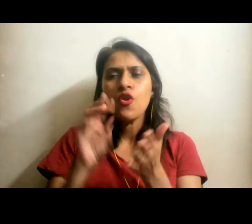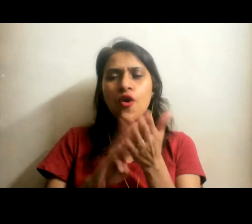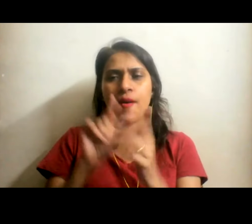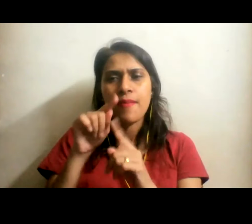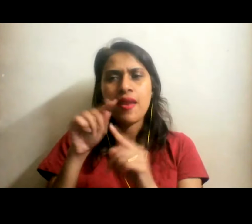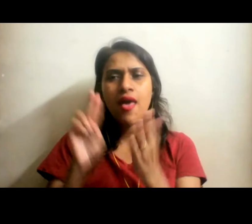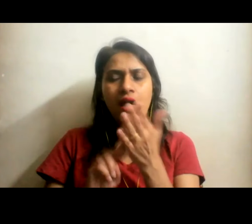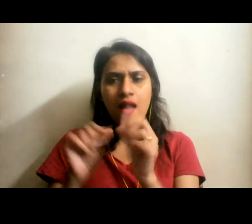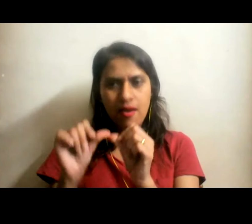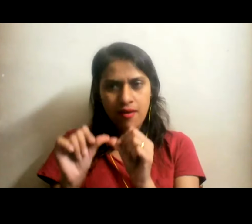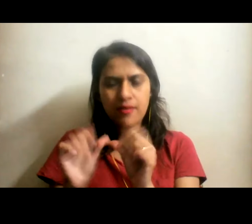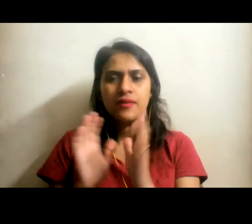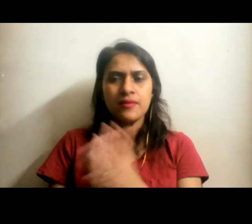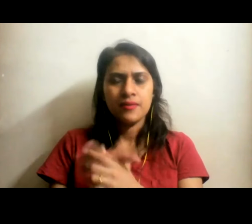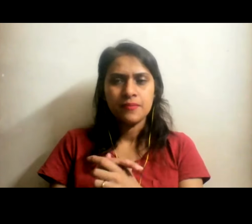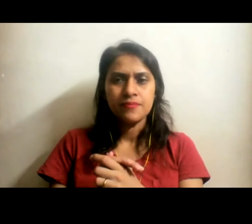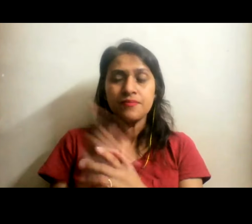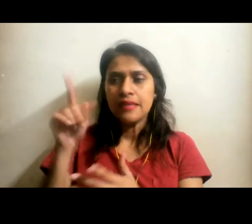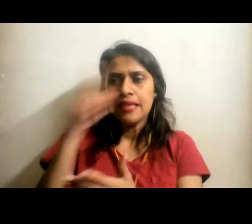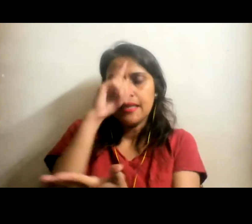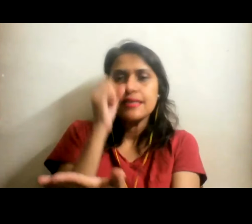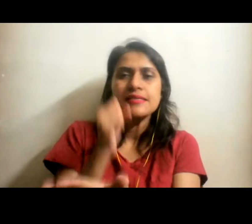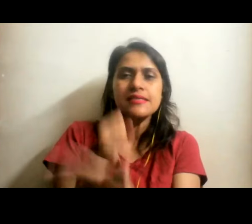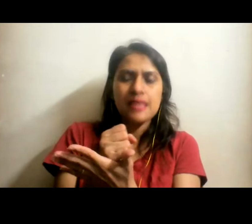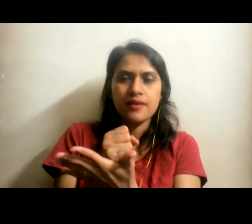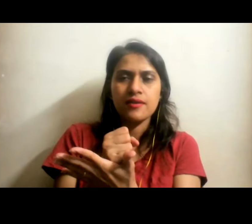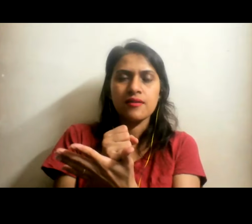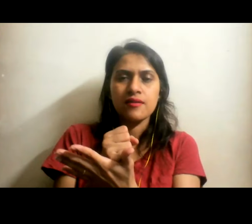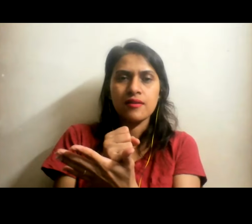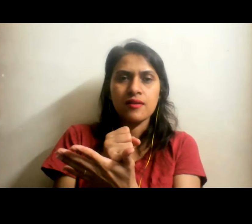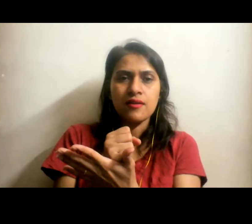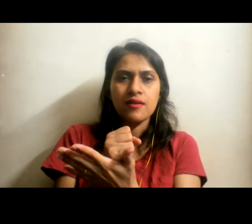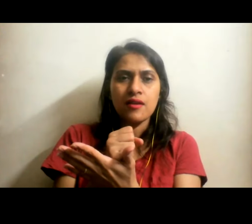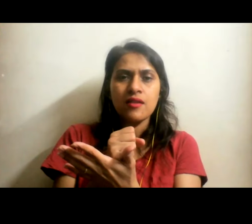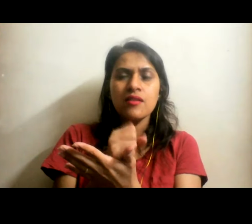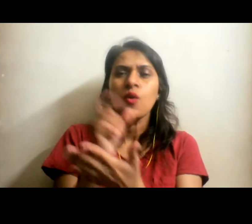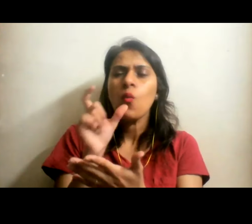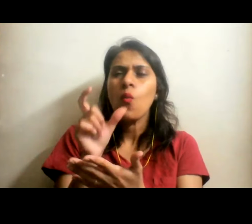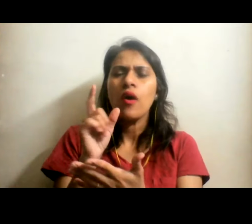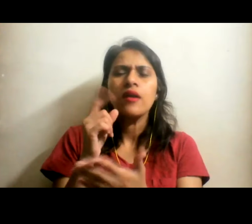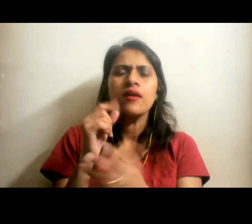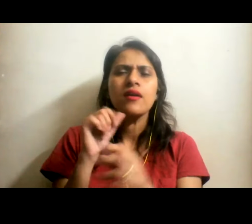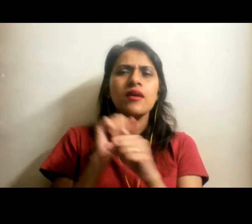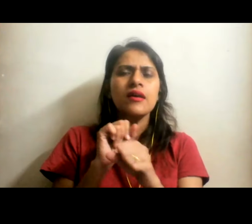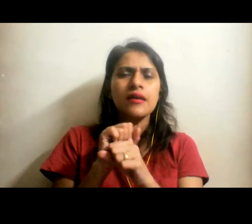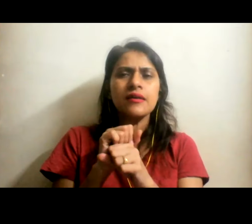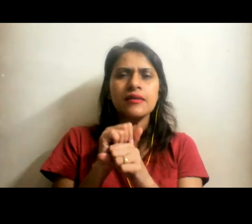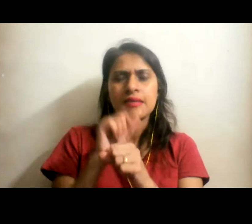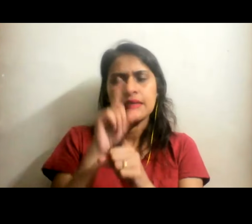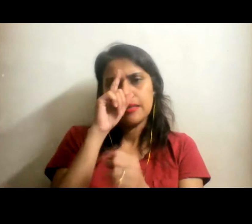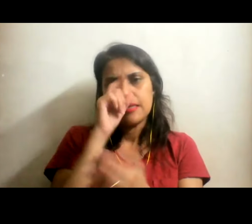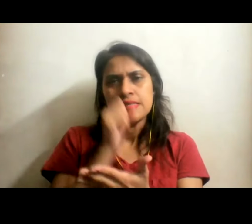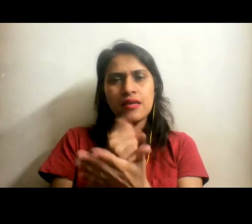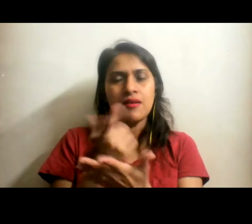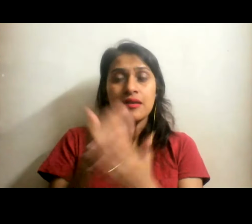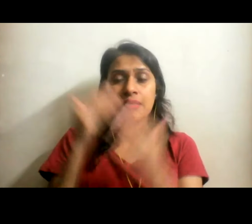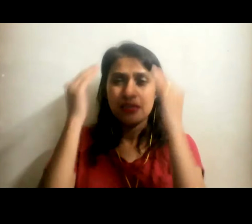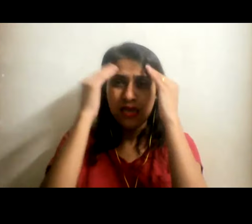has decided. So one example that we could think upon was how stress